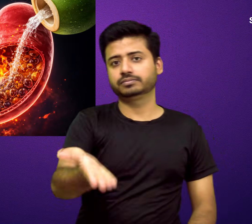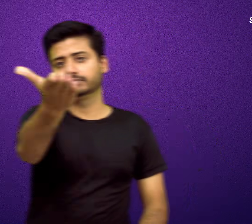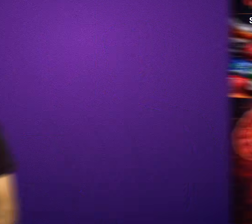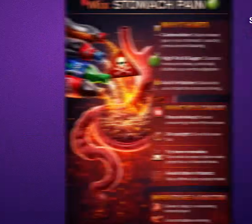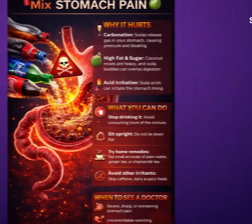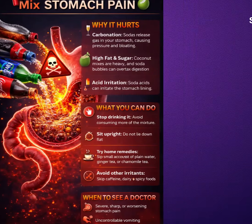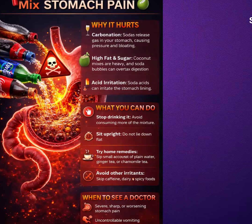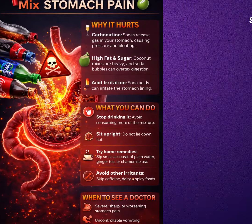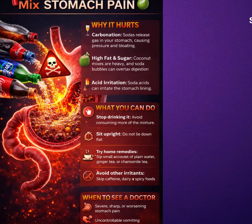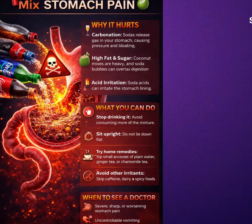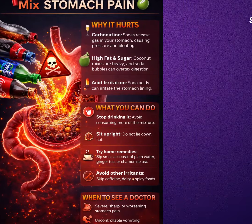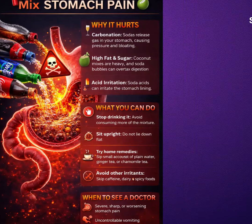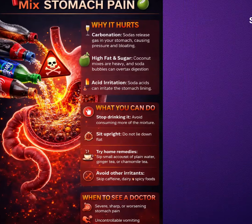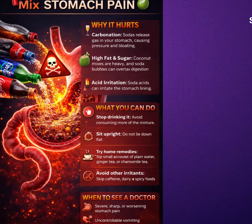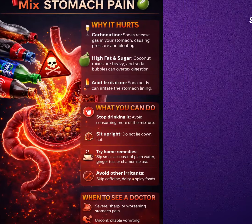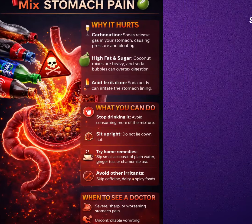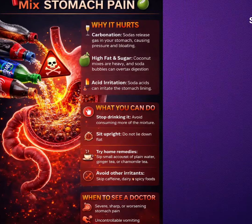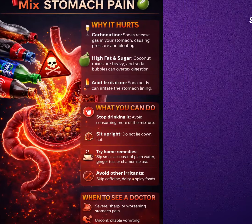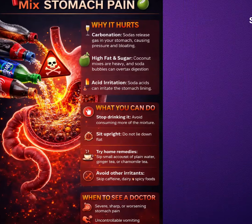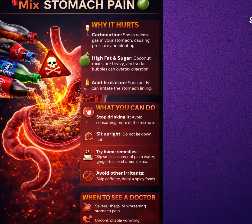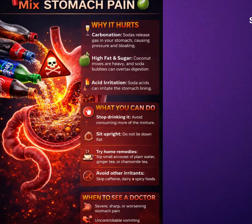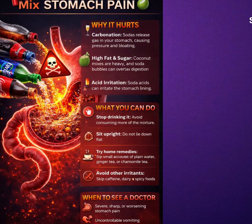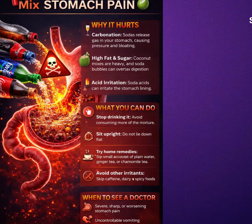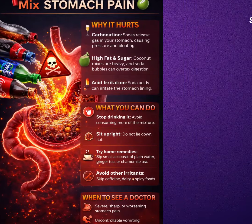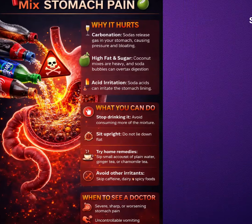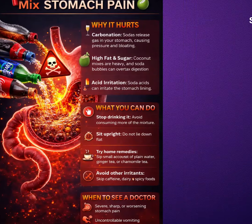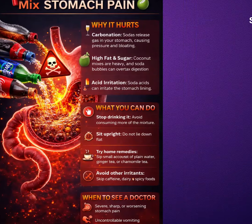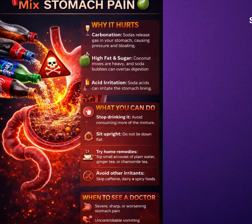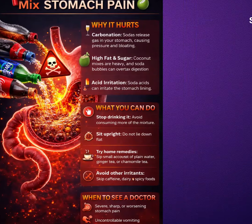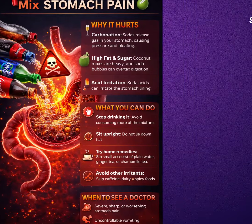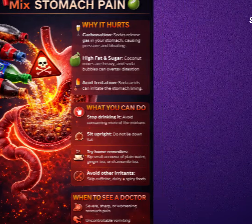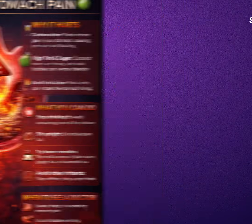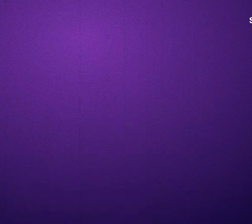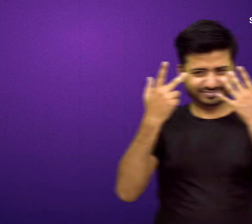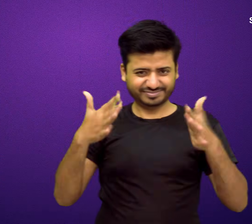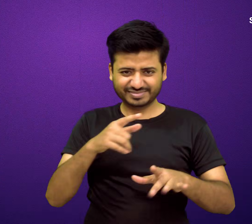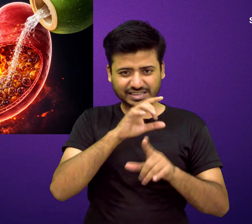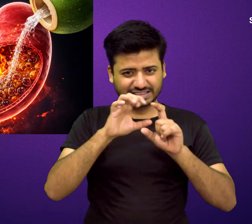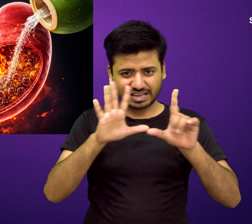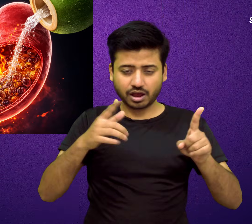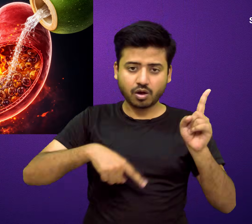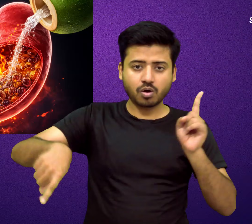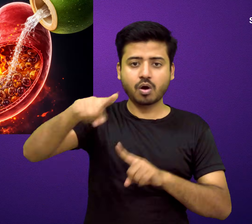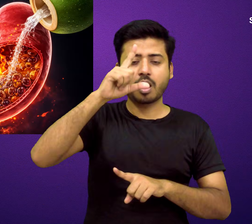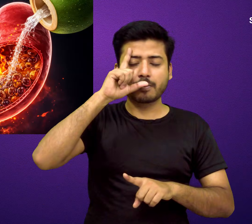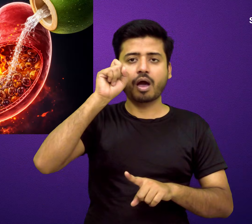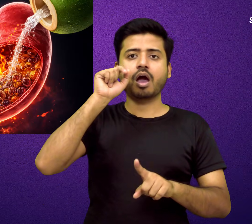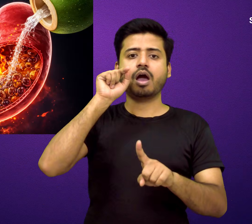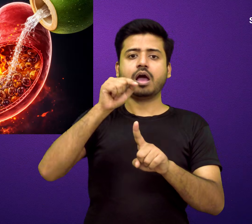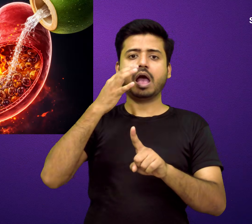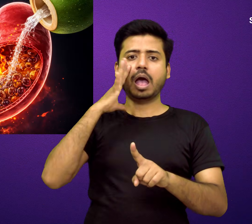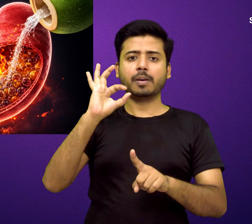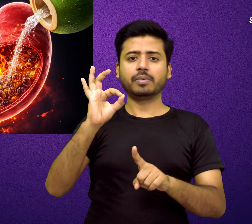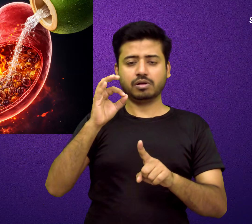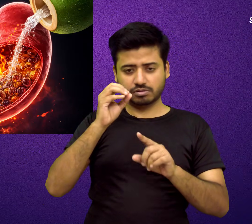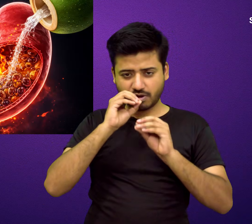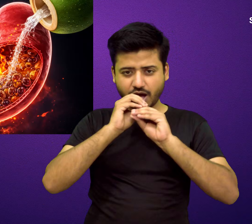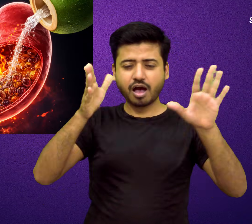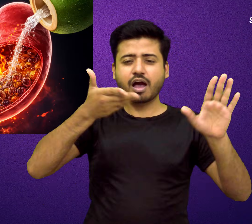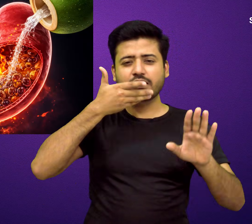sugar content. A 2020 study trusted source found that diet soda did not promote dental cavities among children.